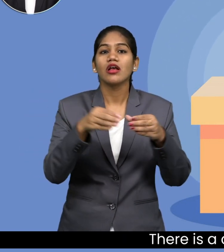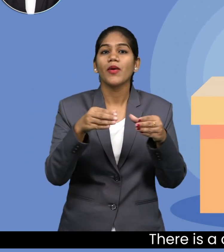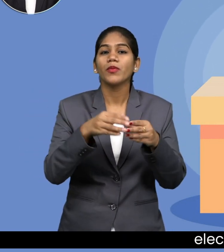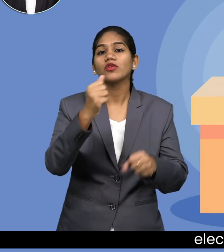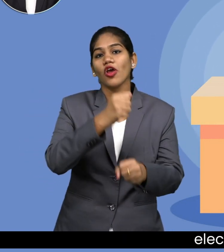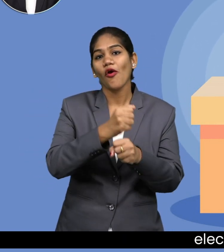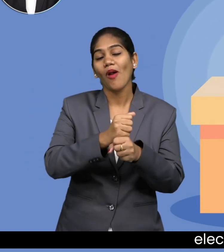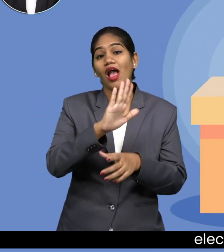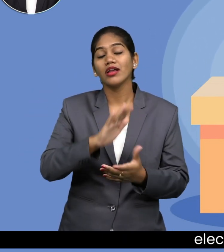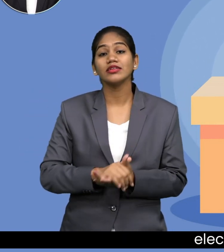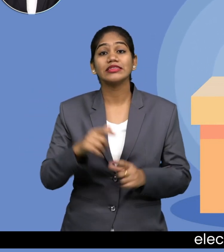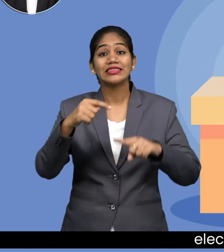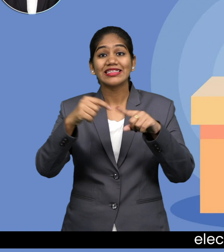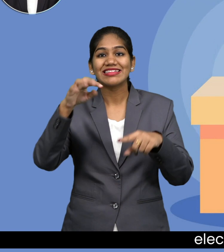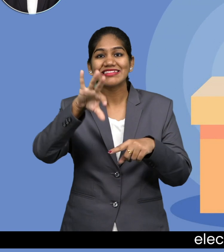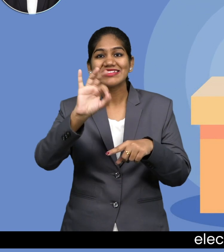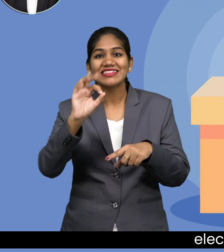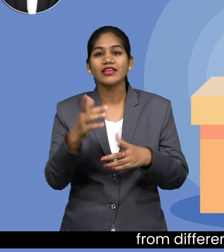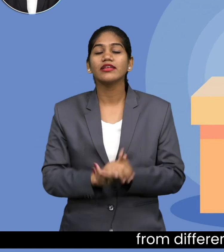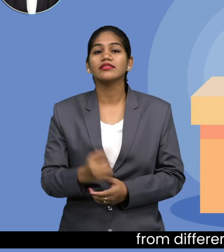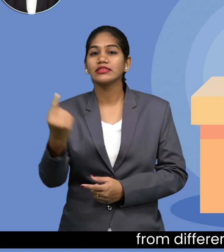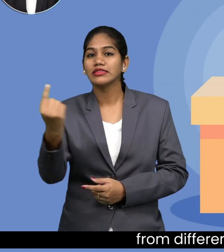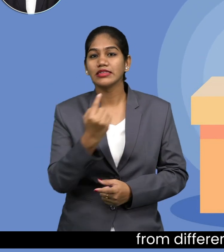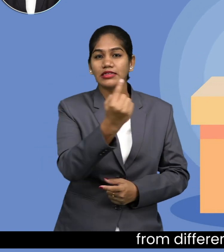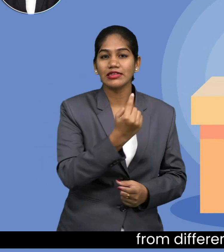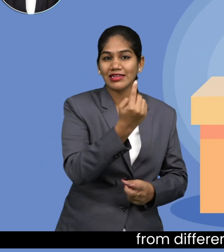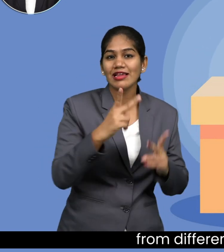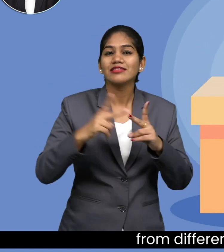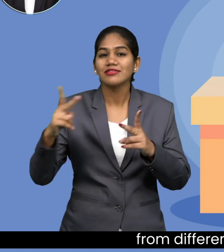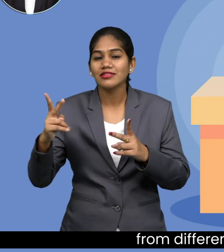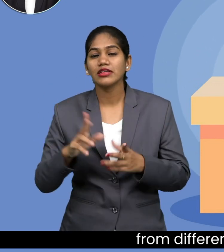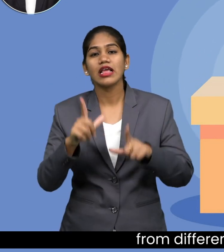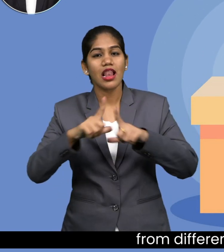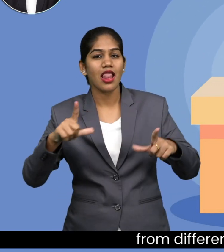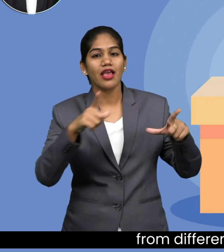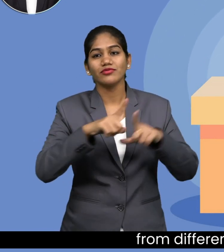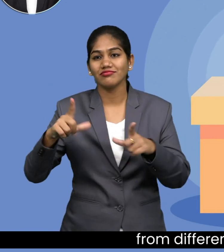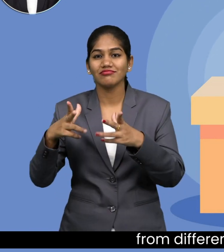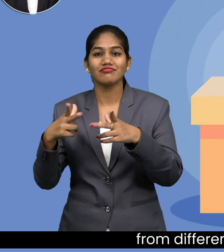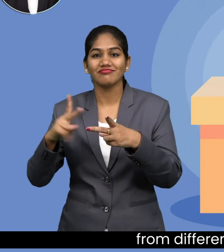elected by individuals from different language communities.